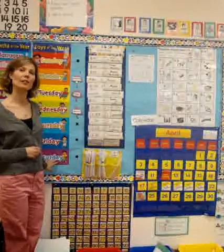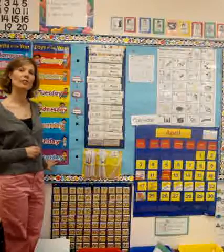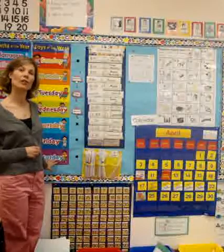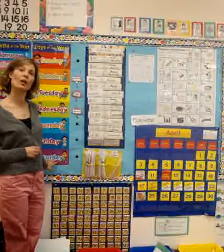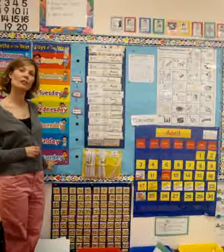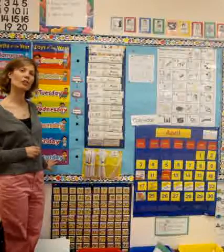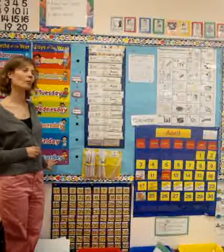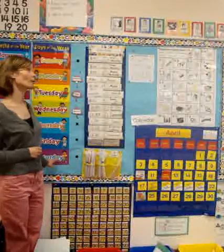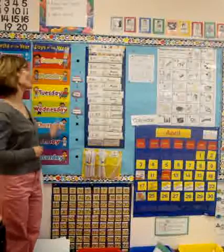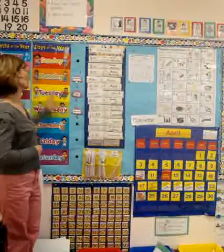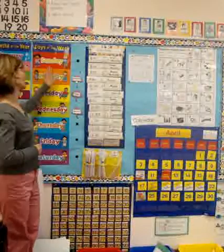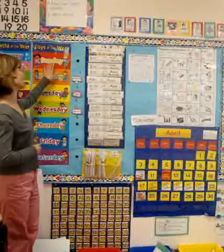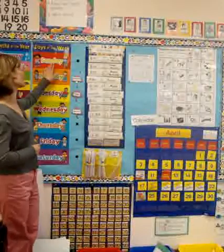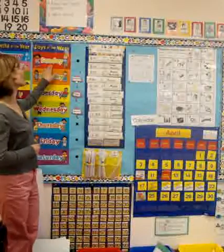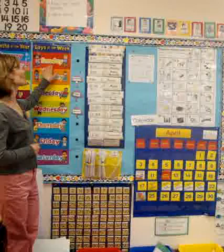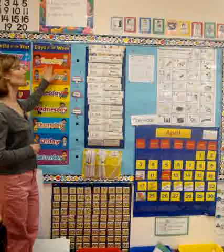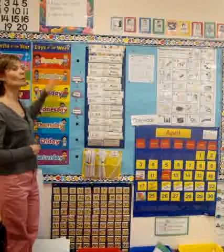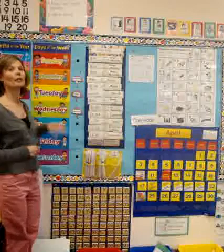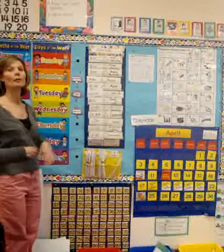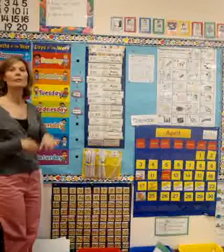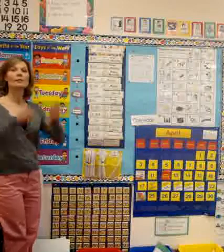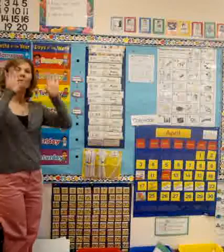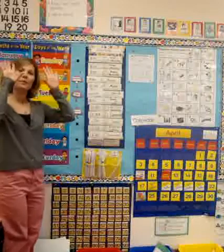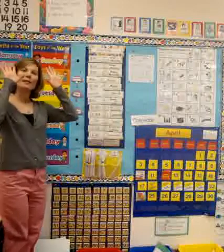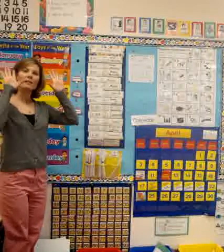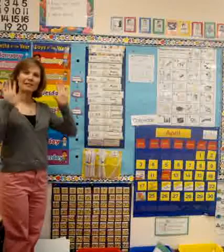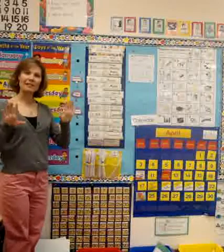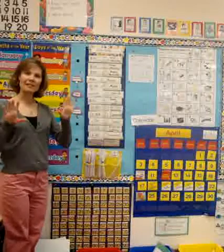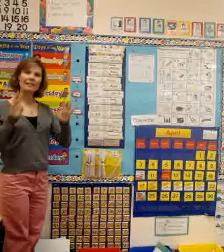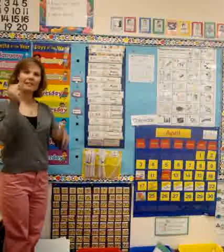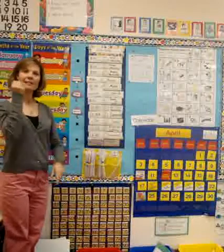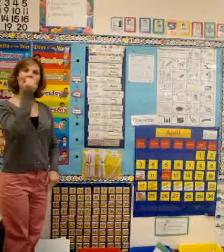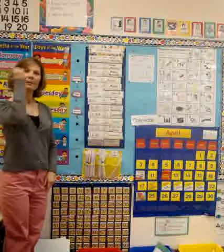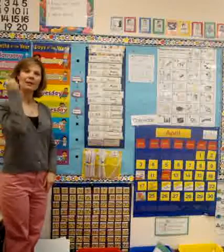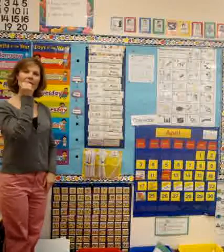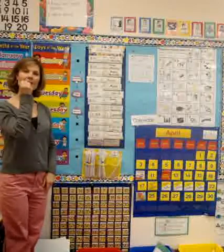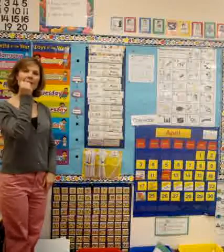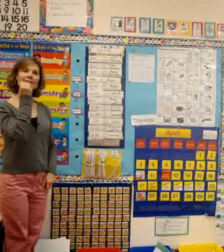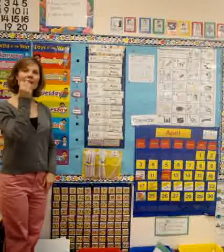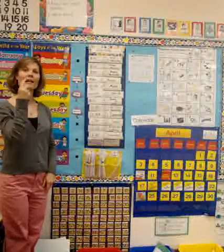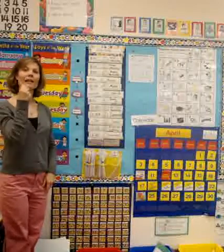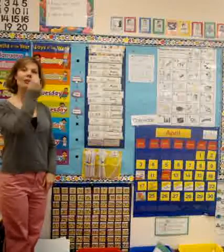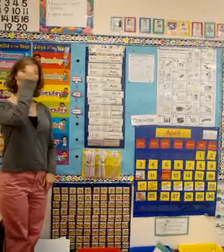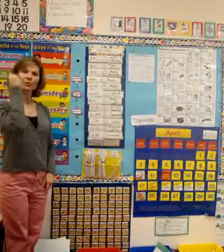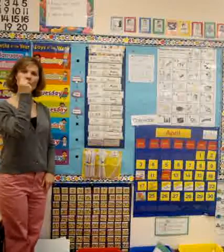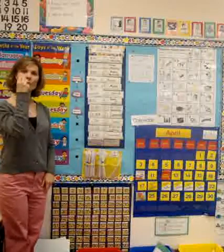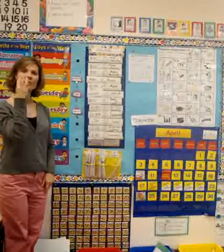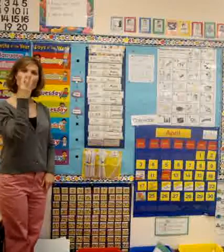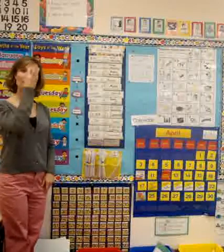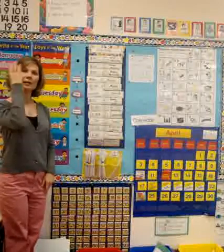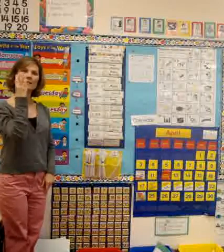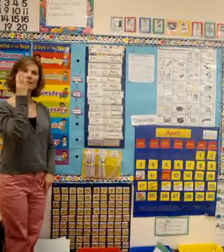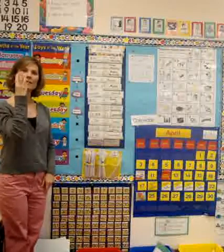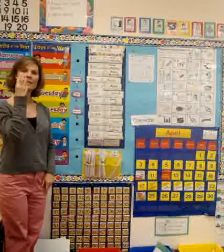a song to go along with that. So it goes Sunday, Monday, Tuesday,